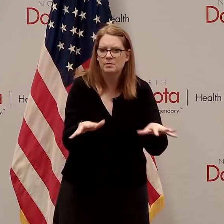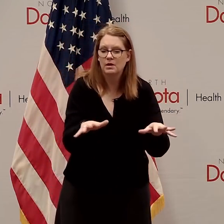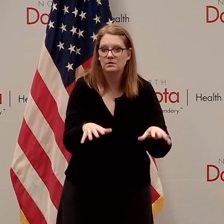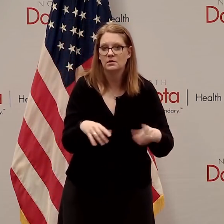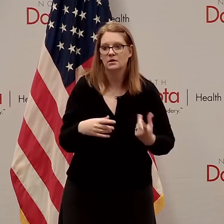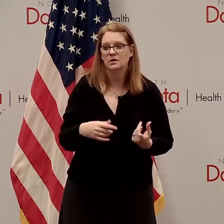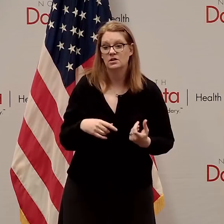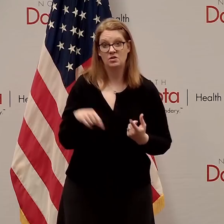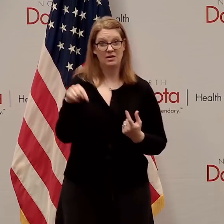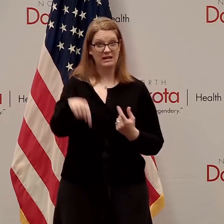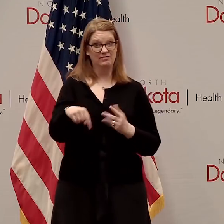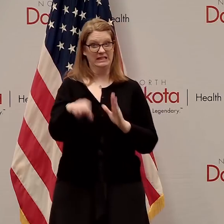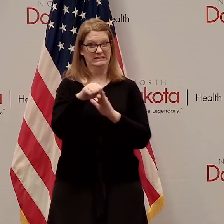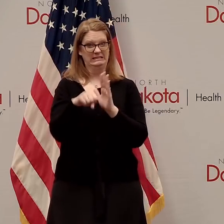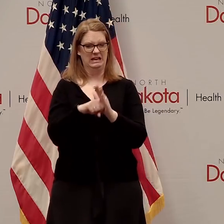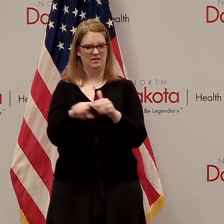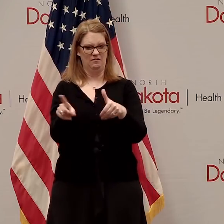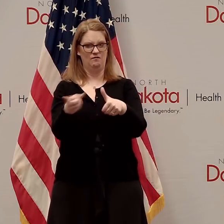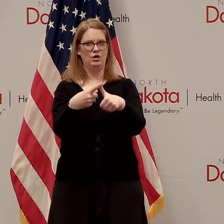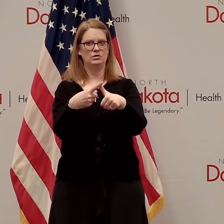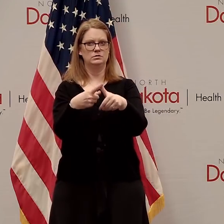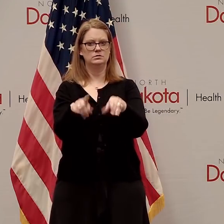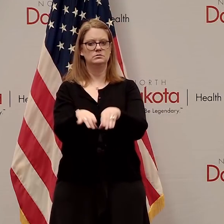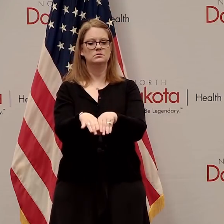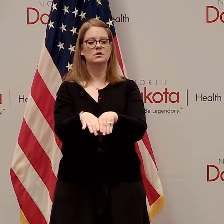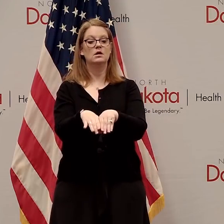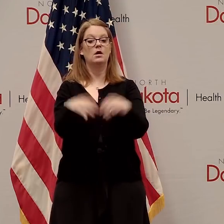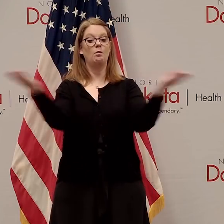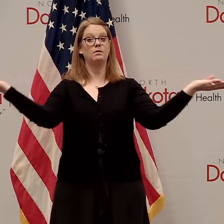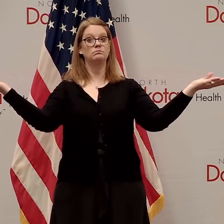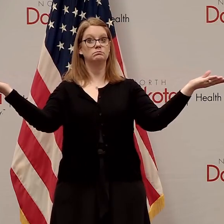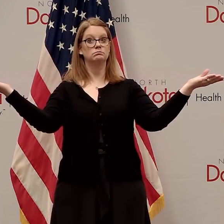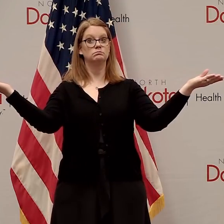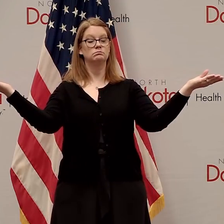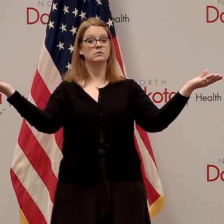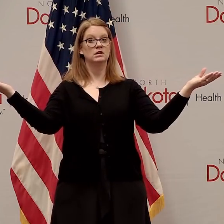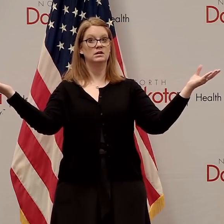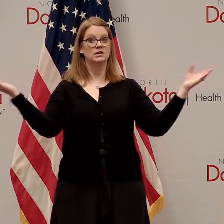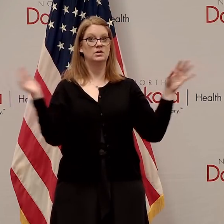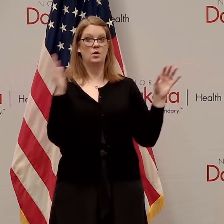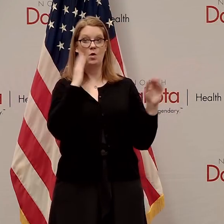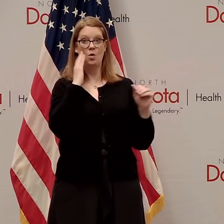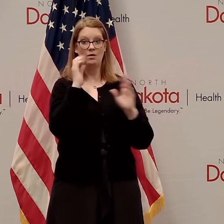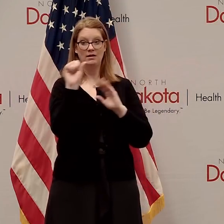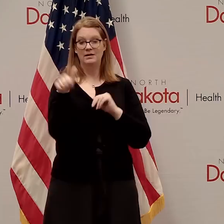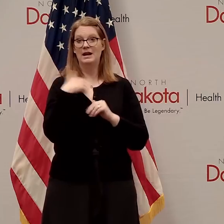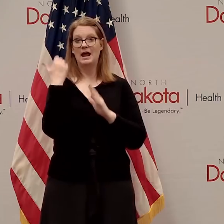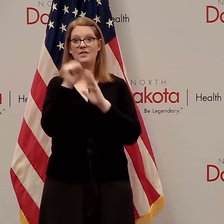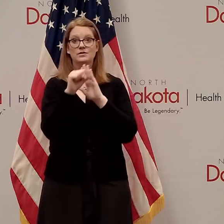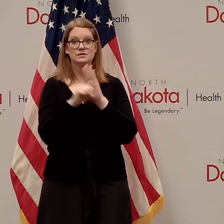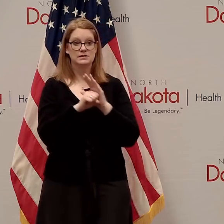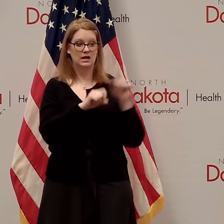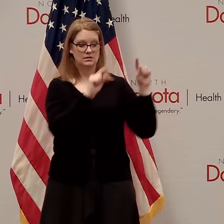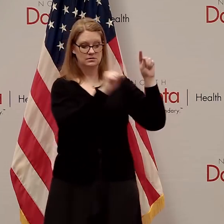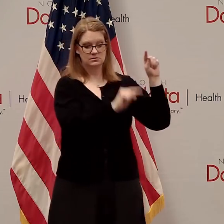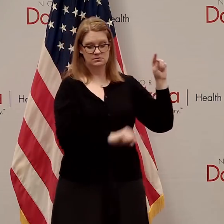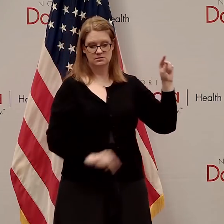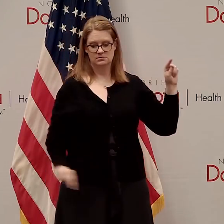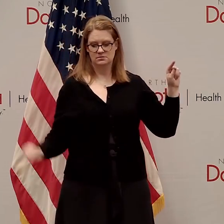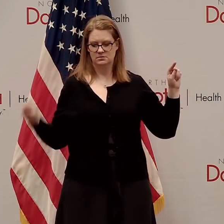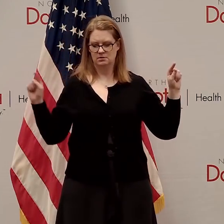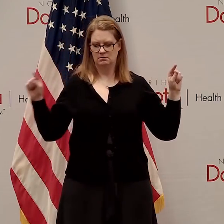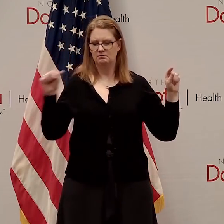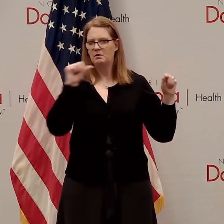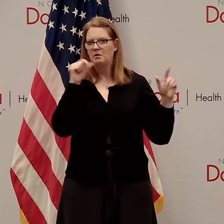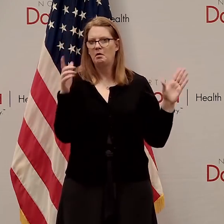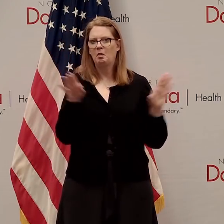to quote fully reopen, surrounded by states that were not in those closure situations,